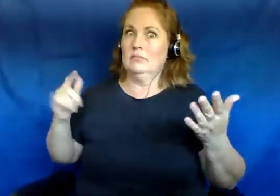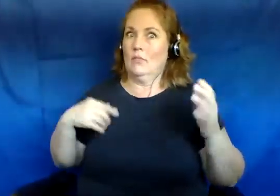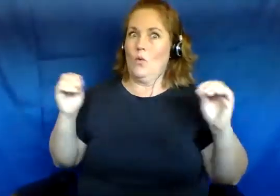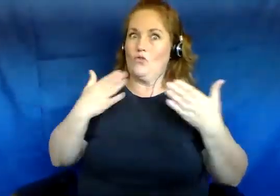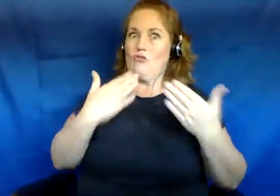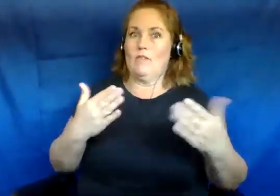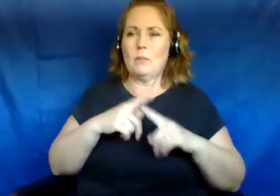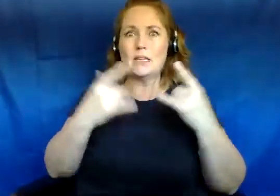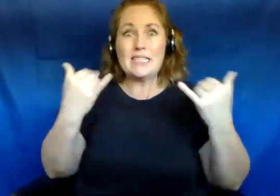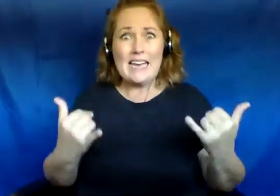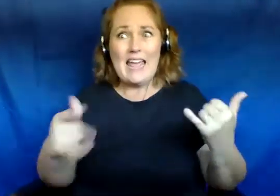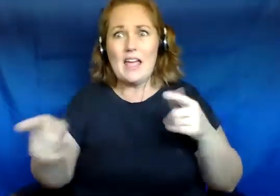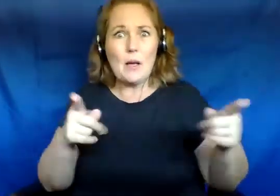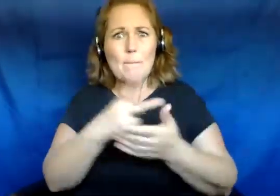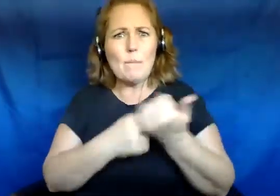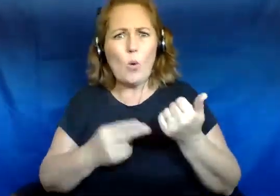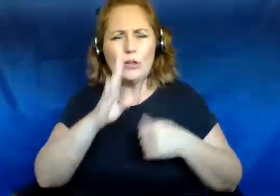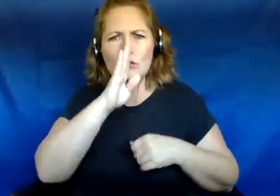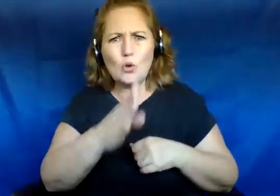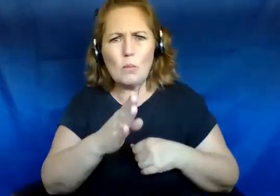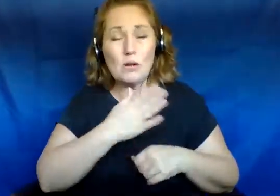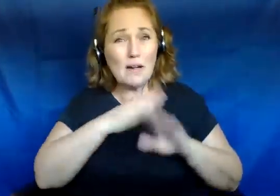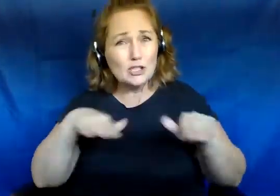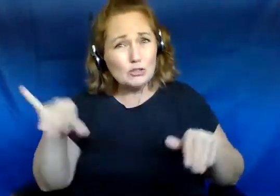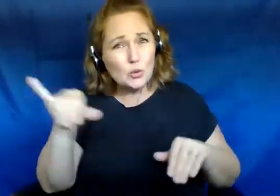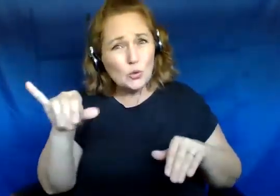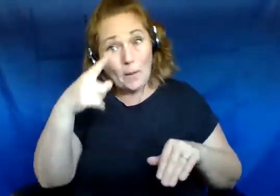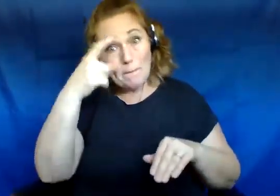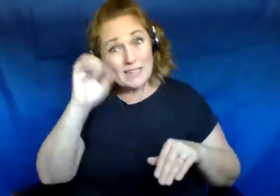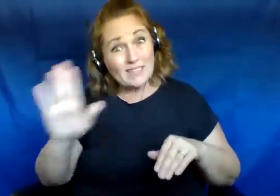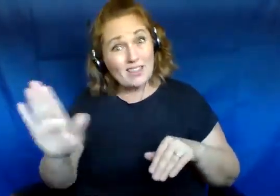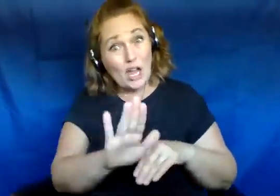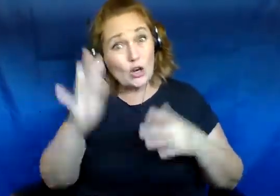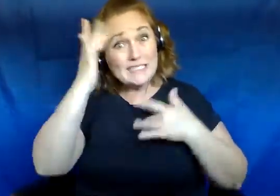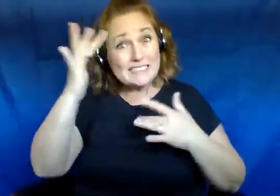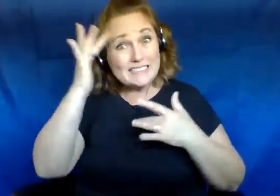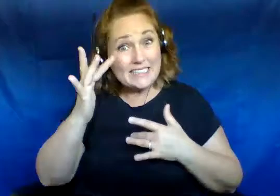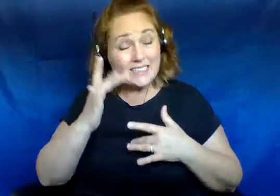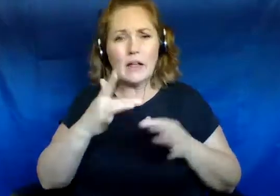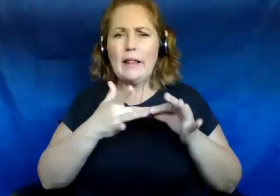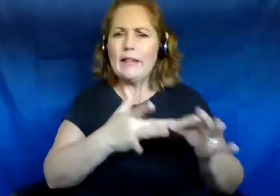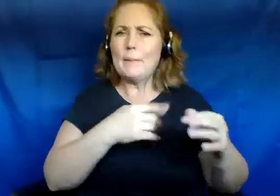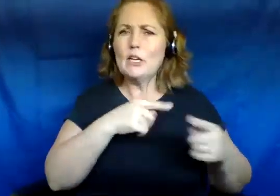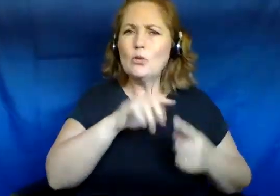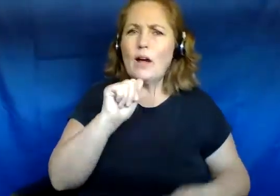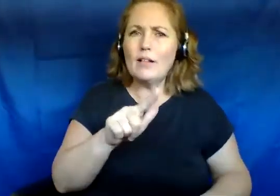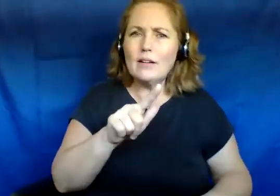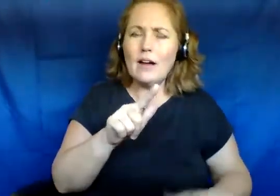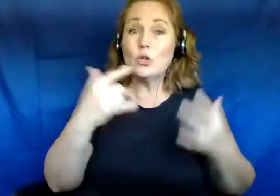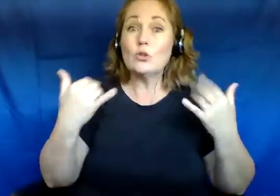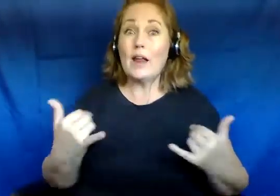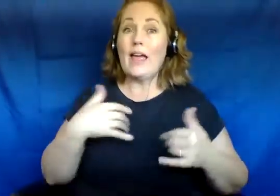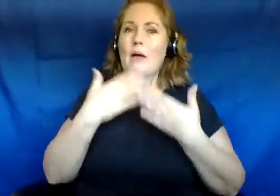because today they're both sober, but because of their disease, it sent me to Al-Anon. And today I'm grateful